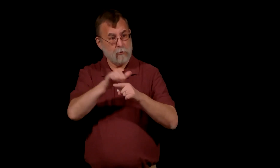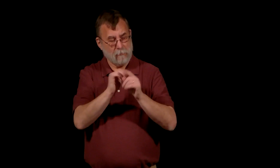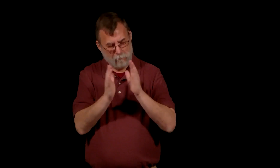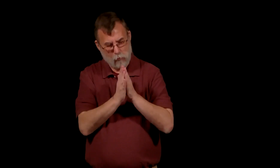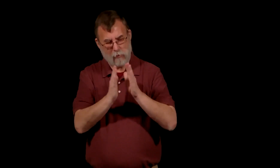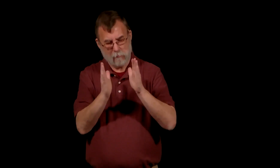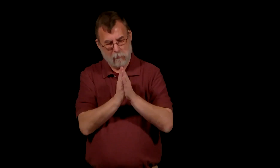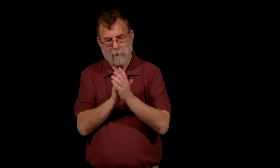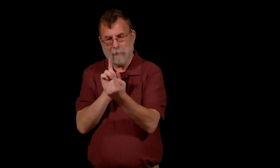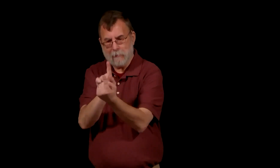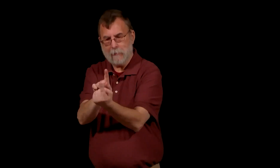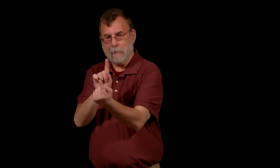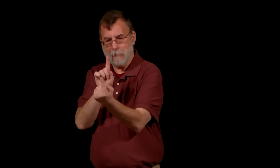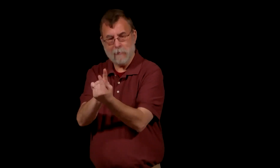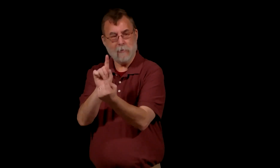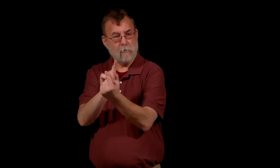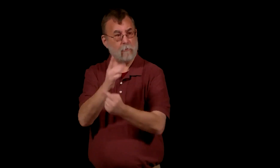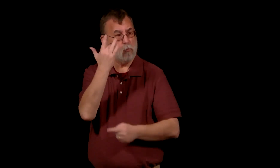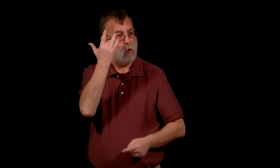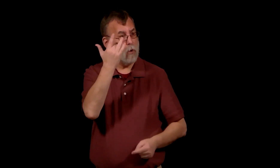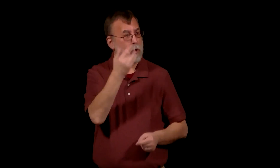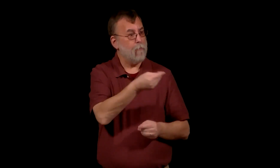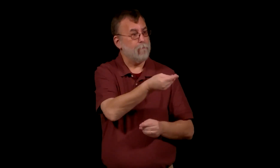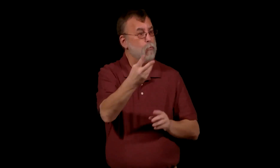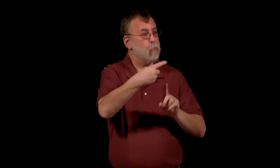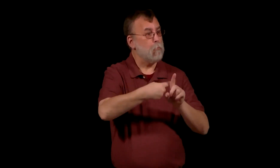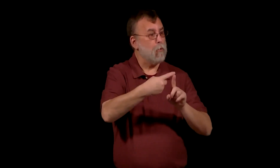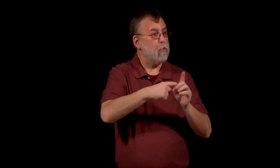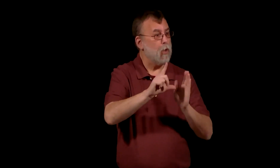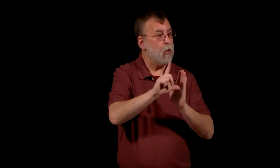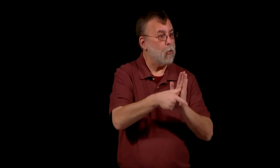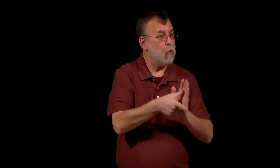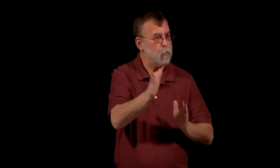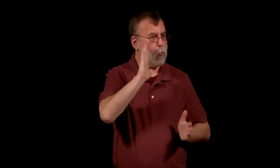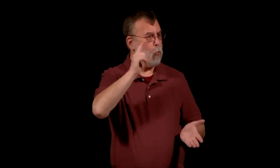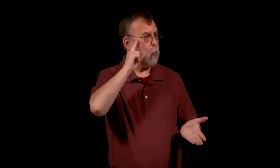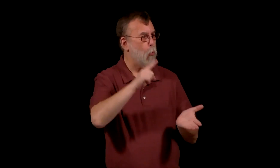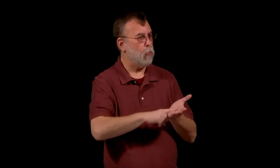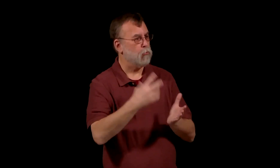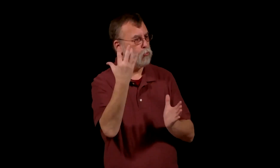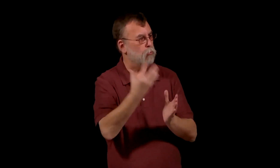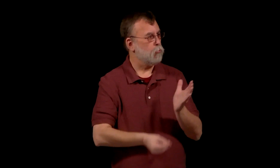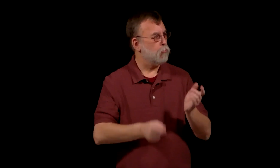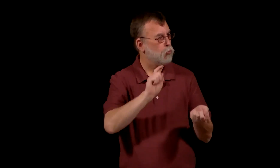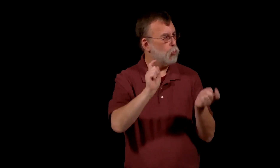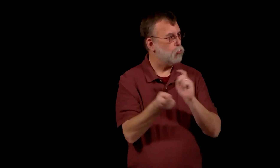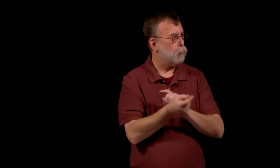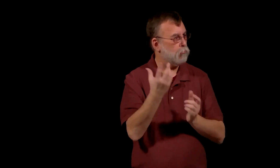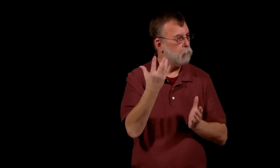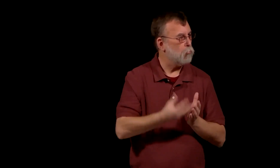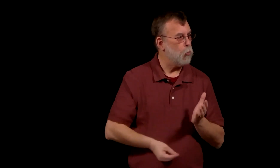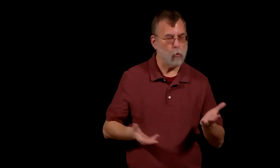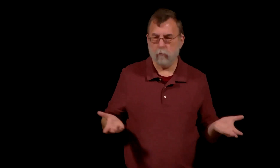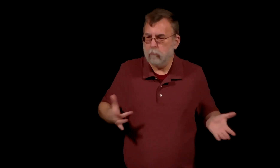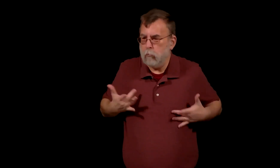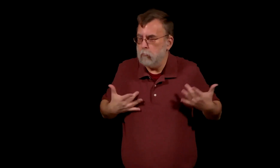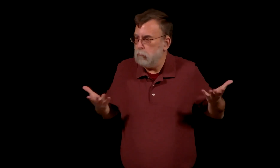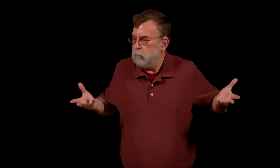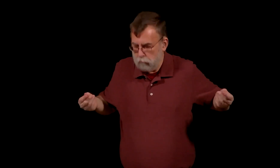And we continue to practice this. We continue to pray. And we continue to meet with these people. You'll notice months later that there's been a